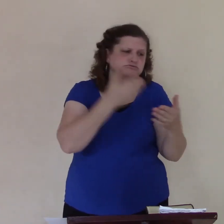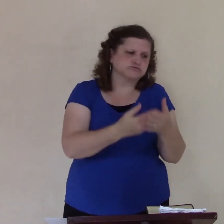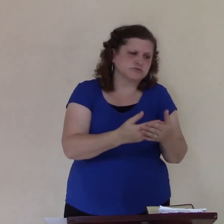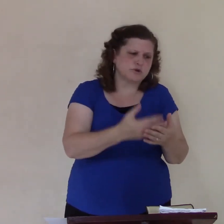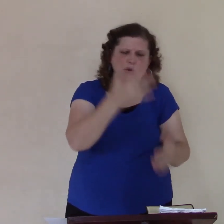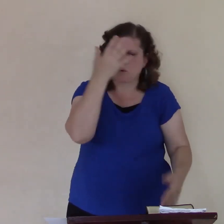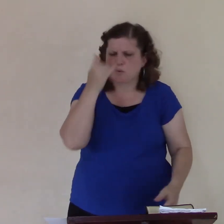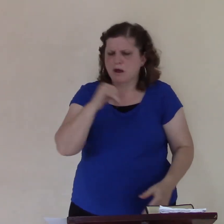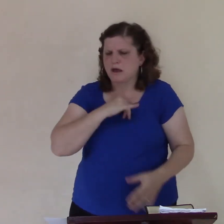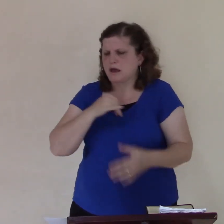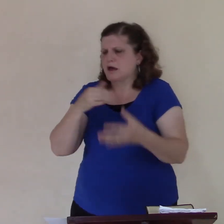Why?